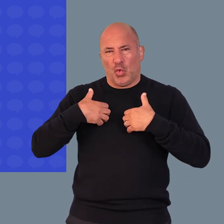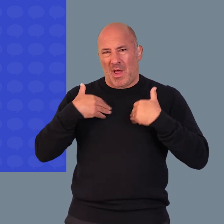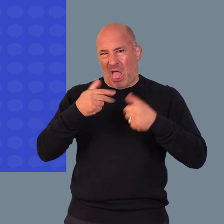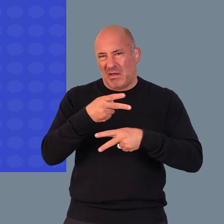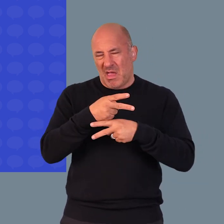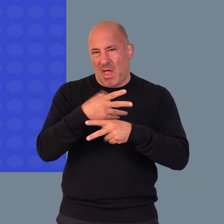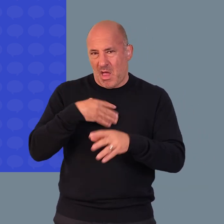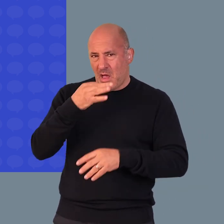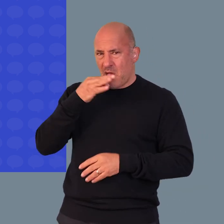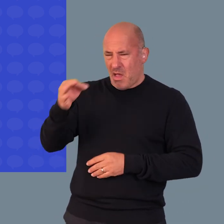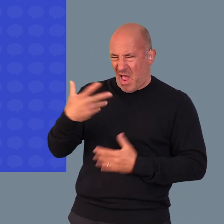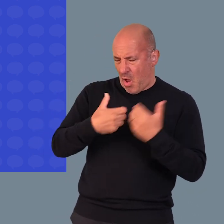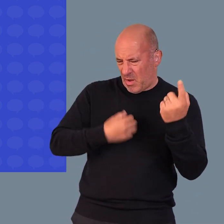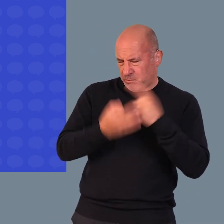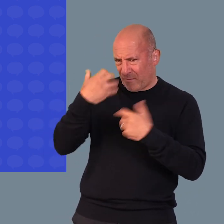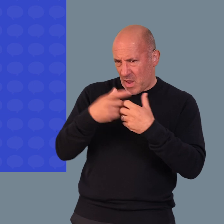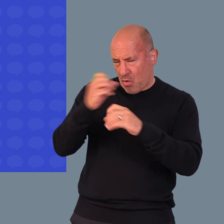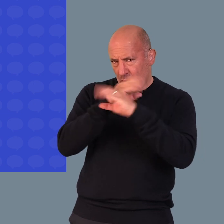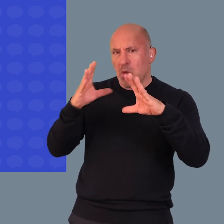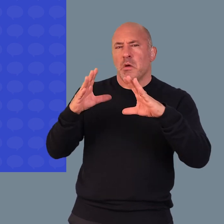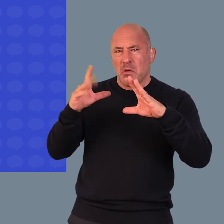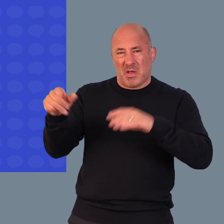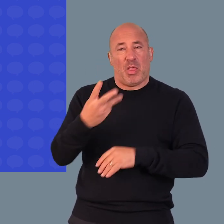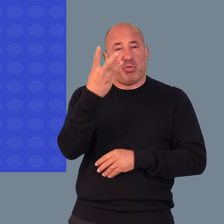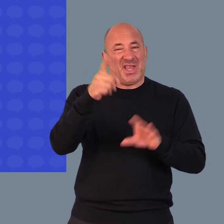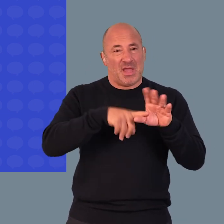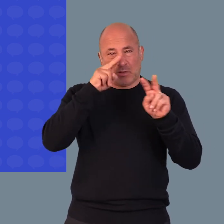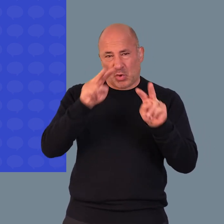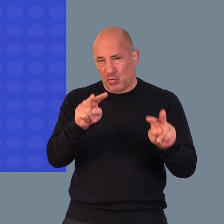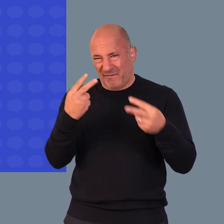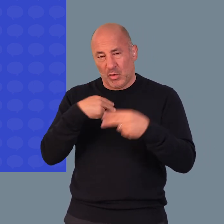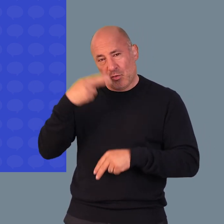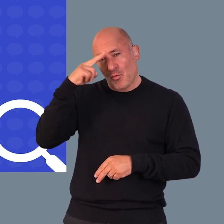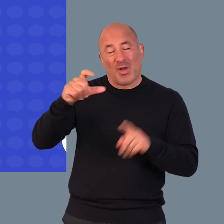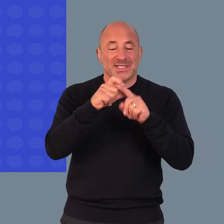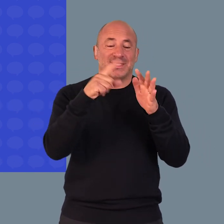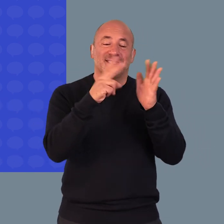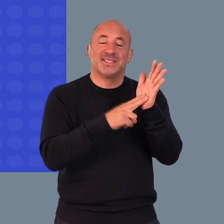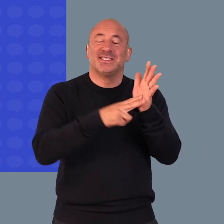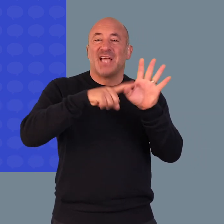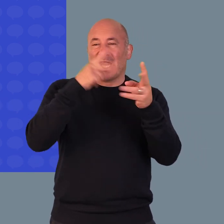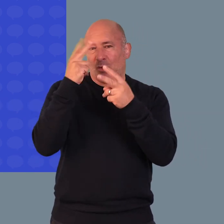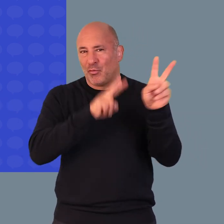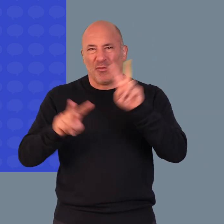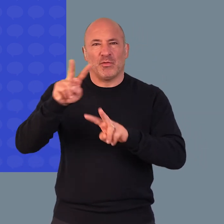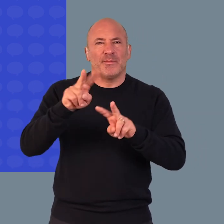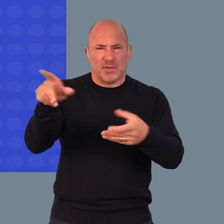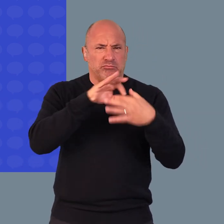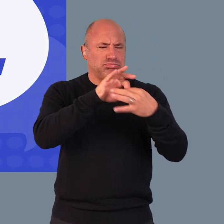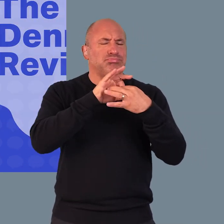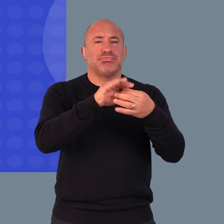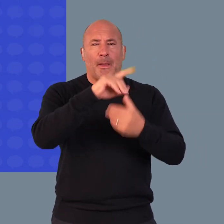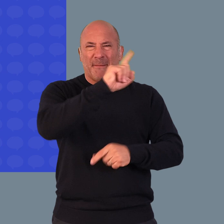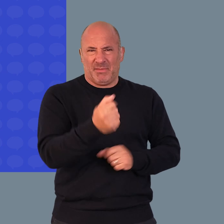us understand how we could make it better. He led a 3-year review, which we have called the Denny Review.